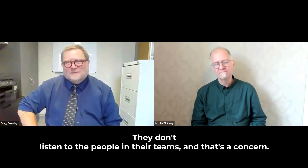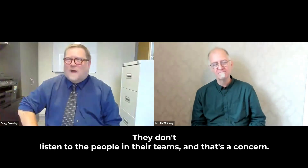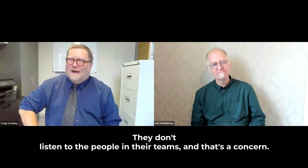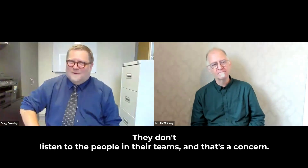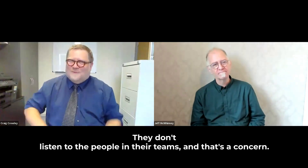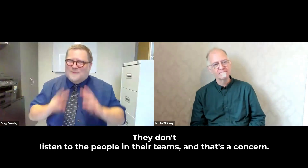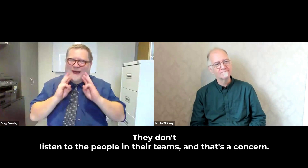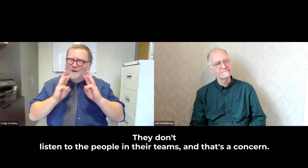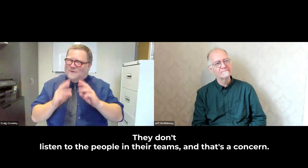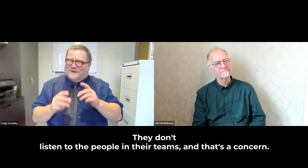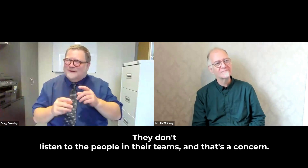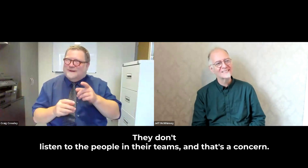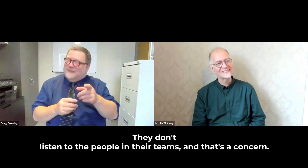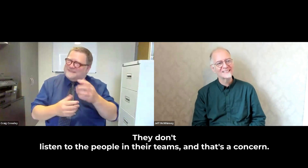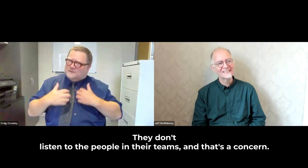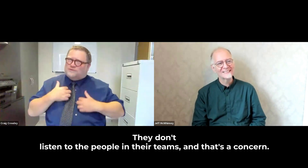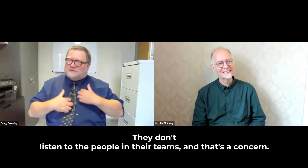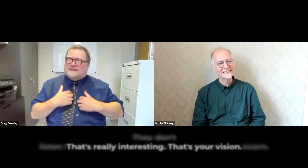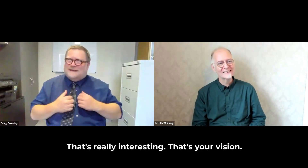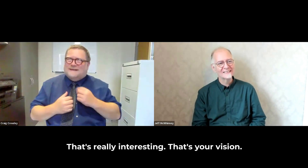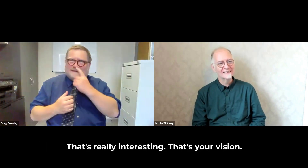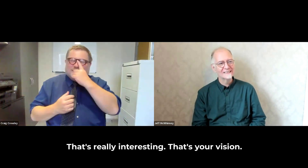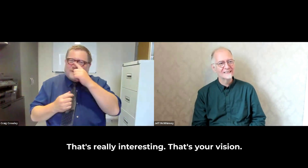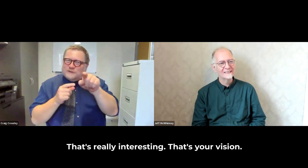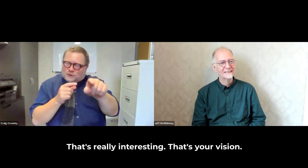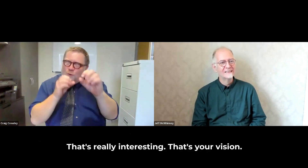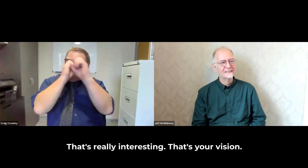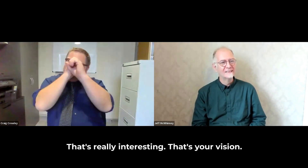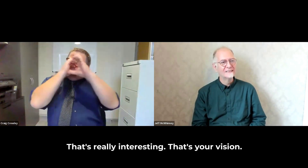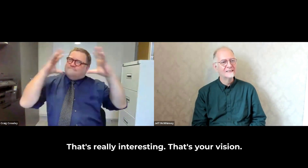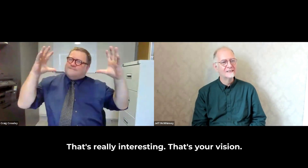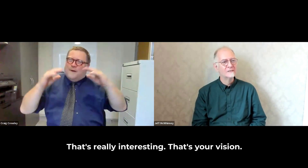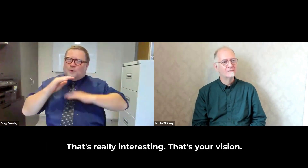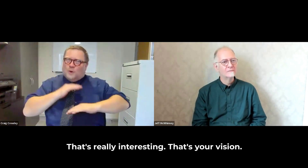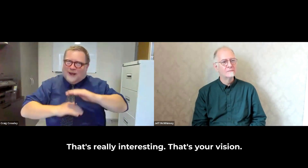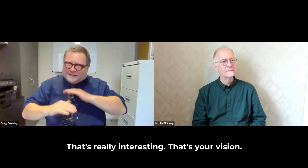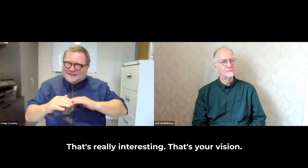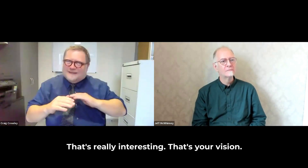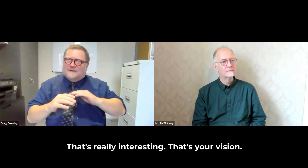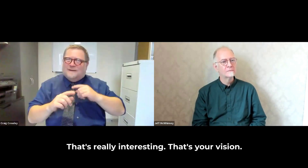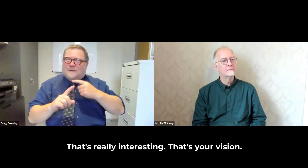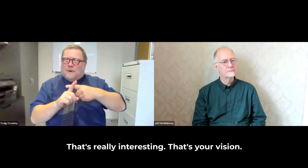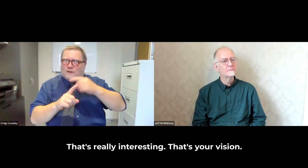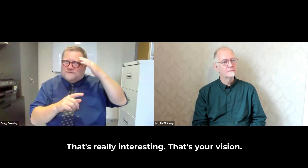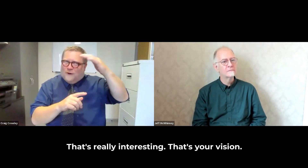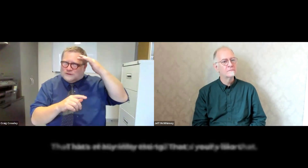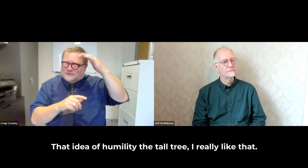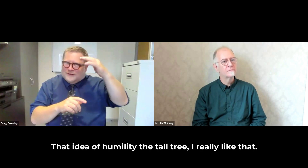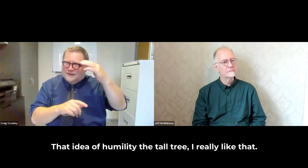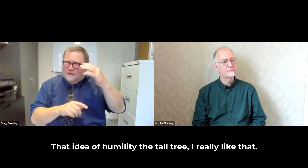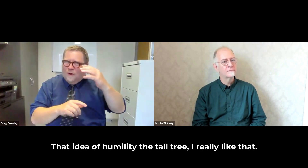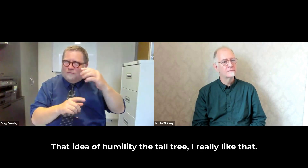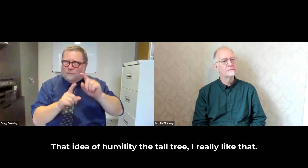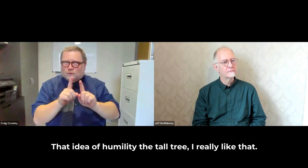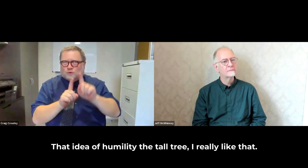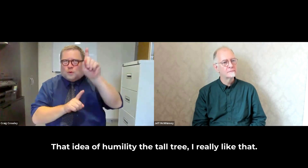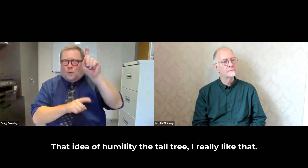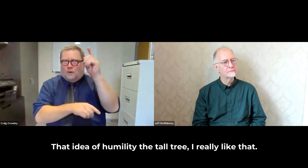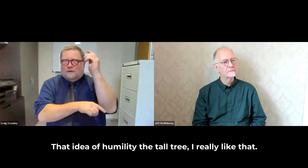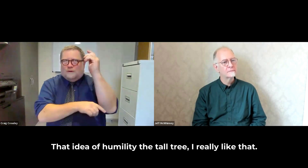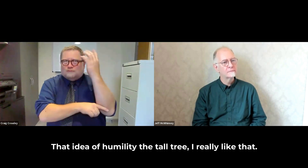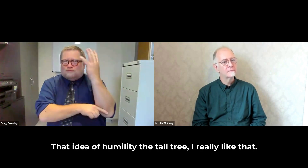teams, and that's a concern. And that's really interesting. That's your vision, idea